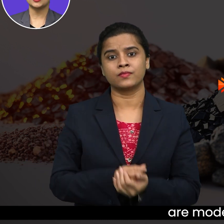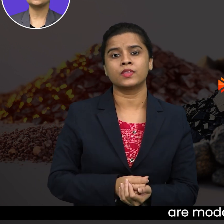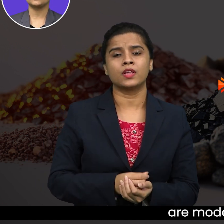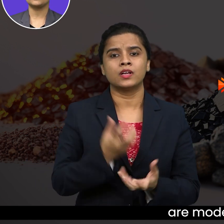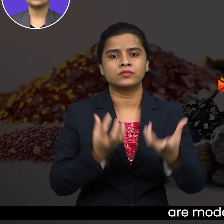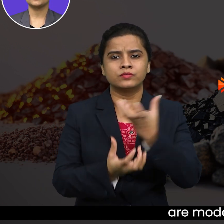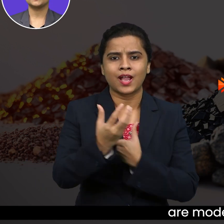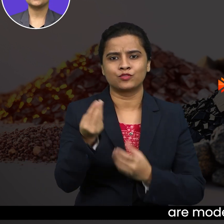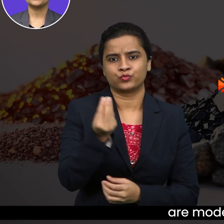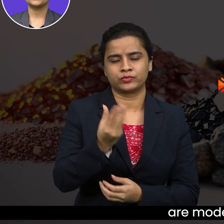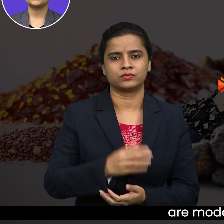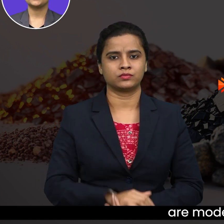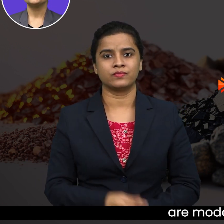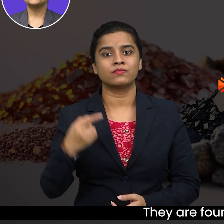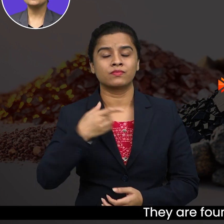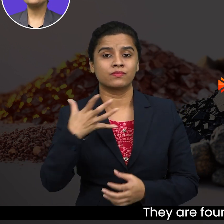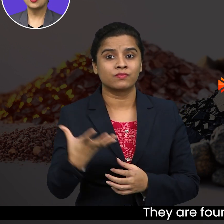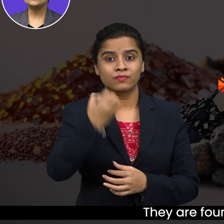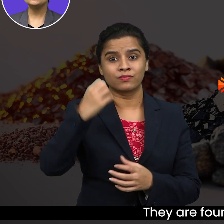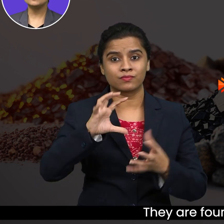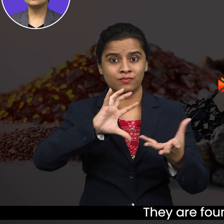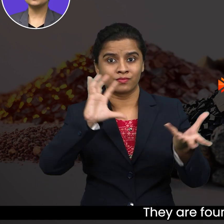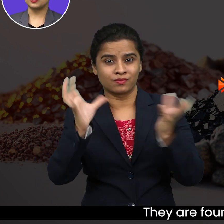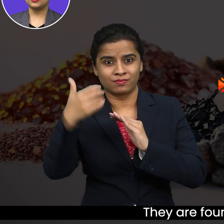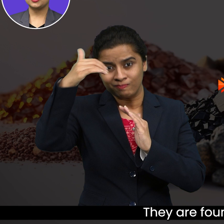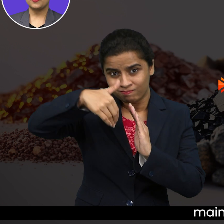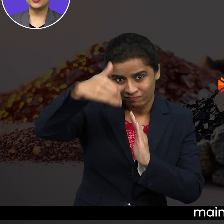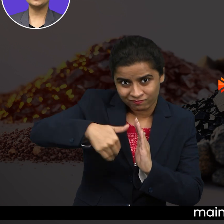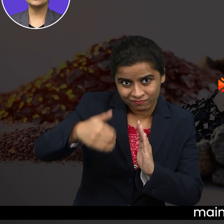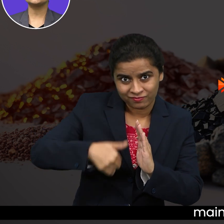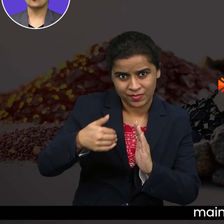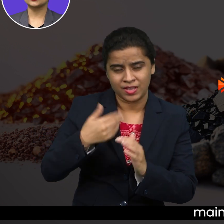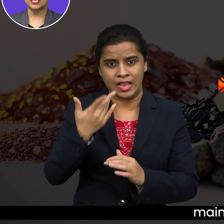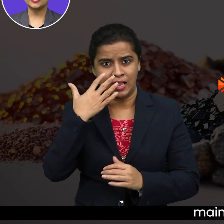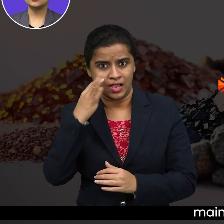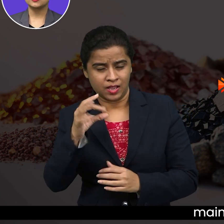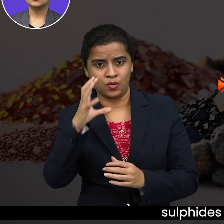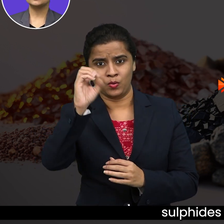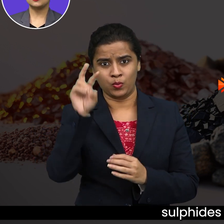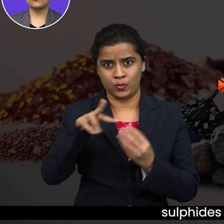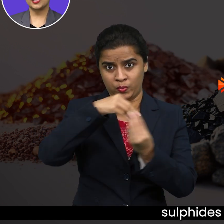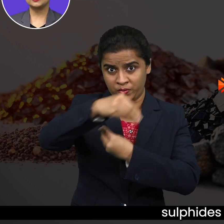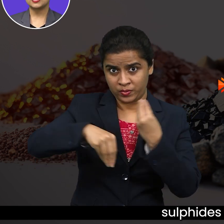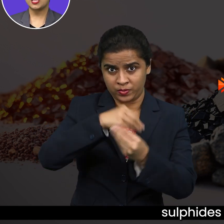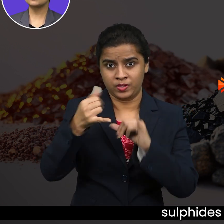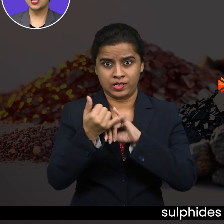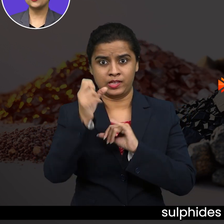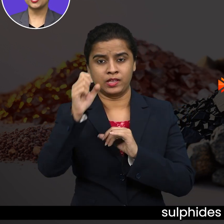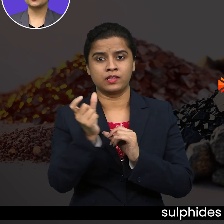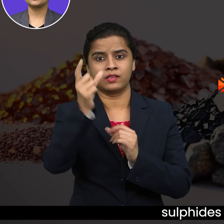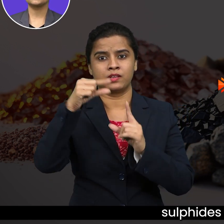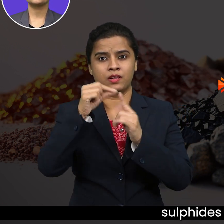moderately reactive. They are found in the earth crust mainly as oxides, sulfides,